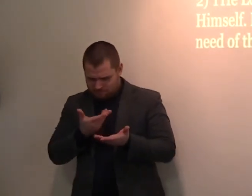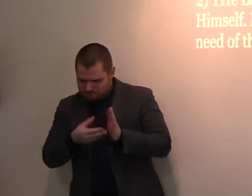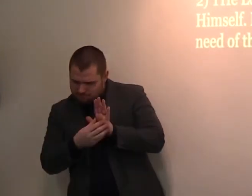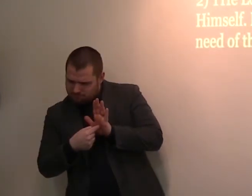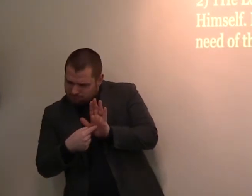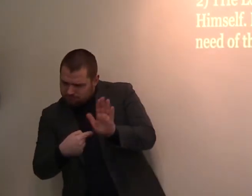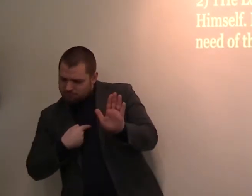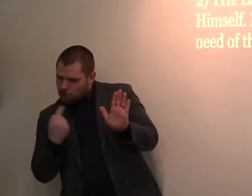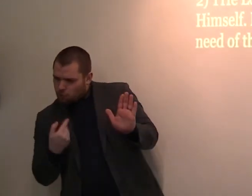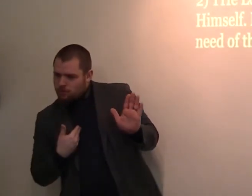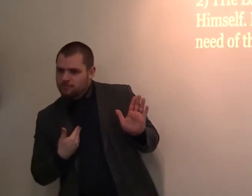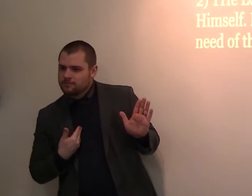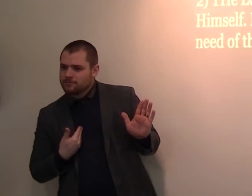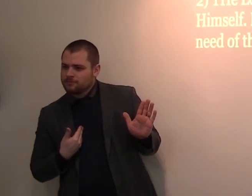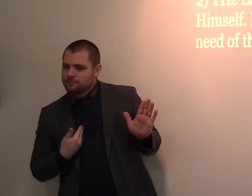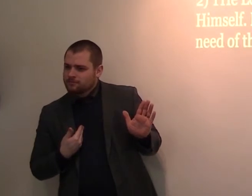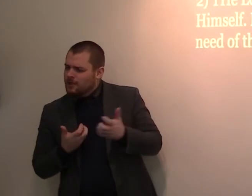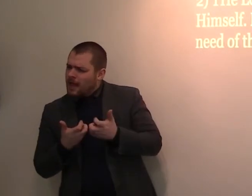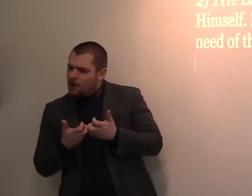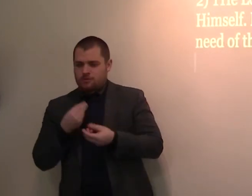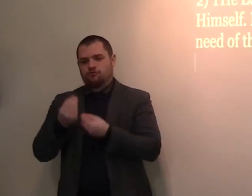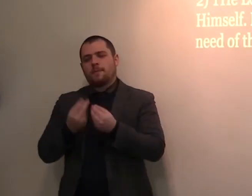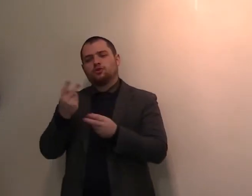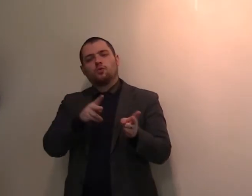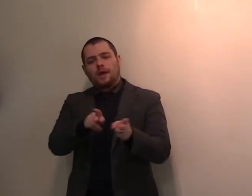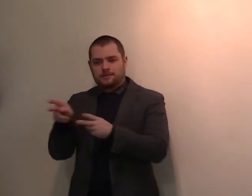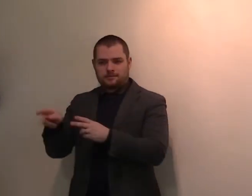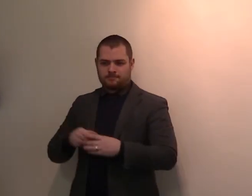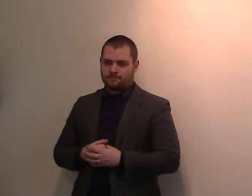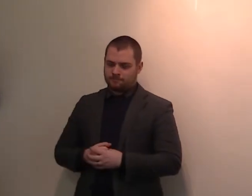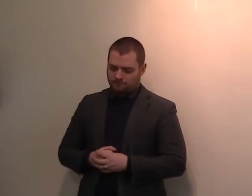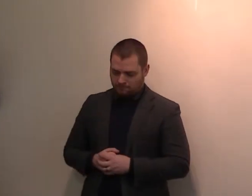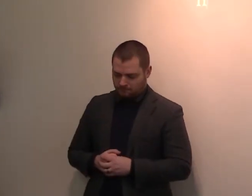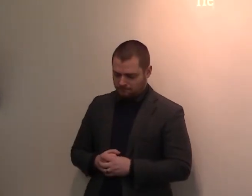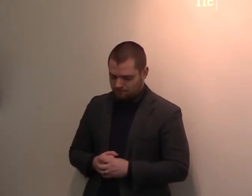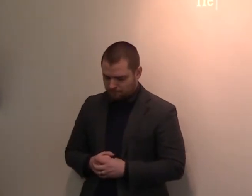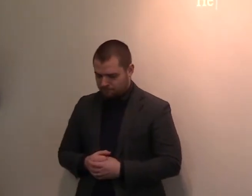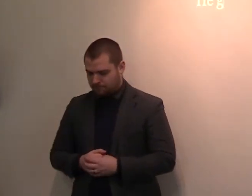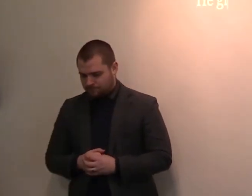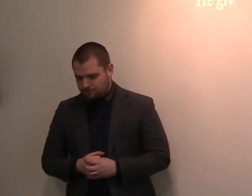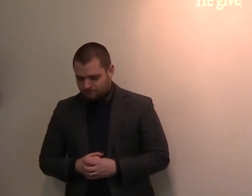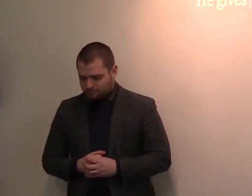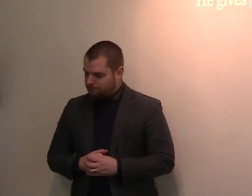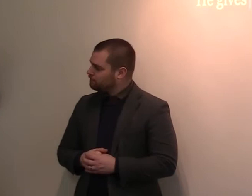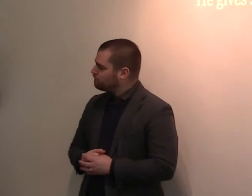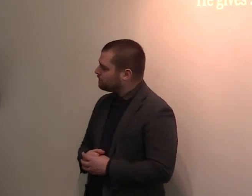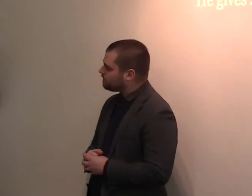solution to the church, he gives two pictures. Two main pictures are given to the Church of Sardis